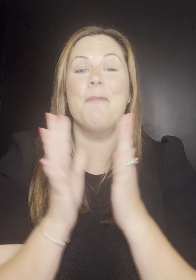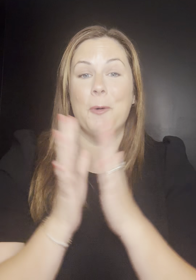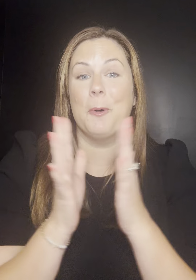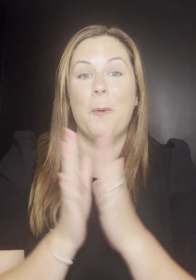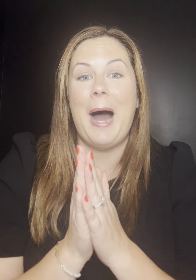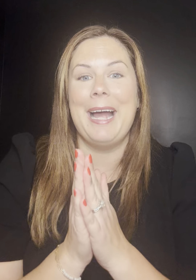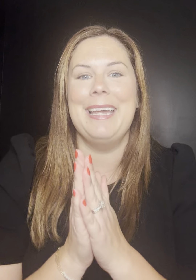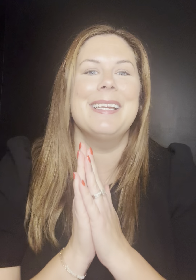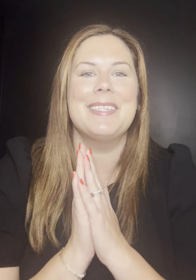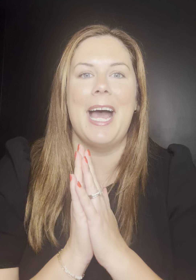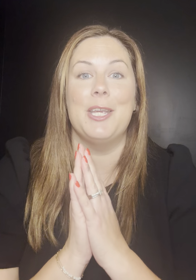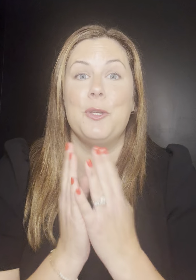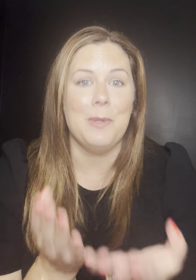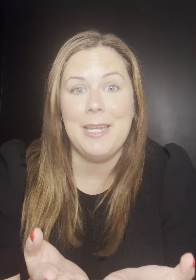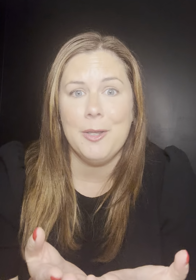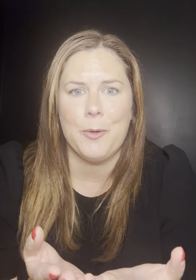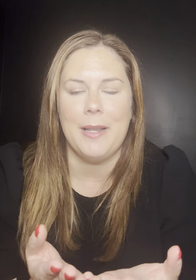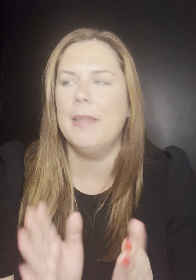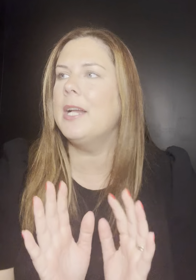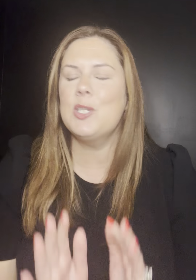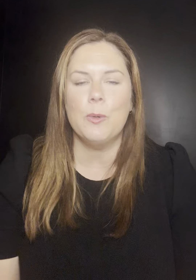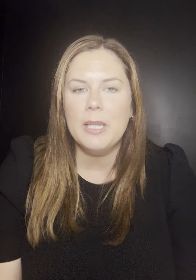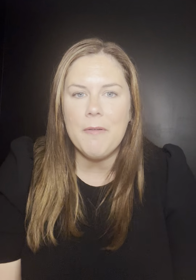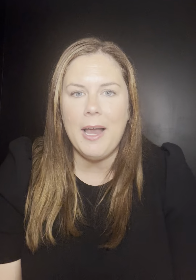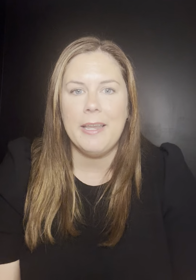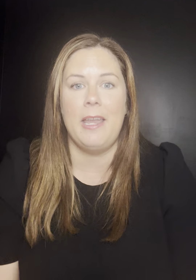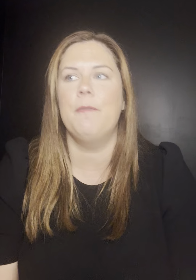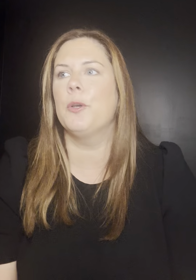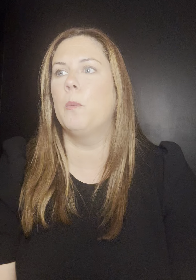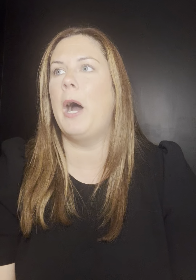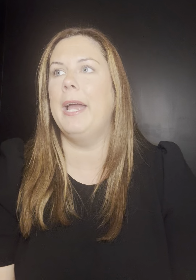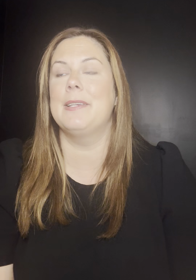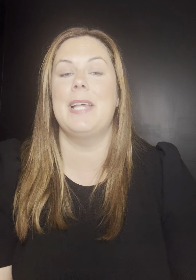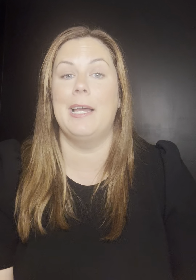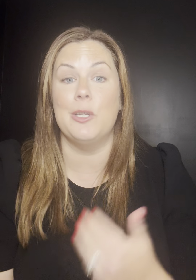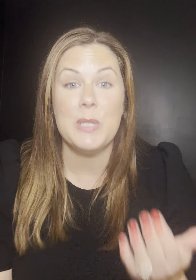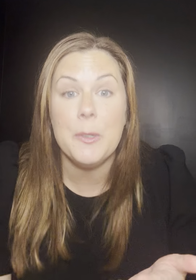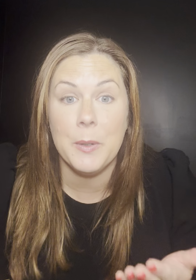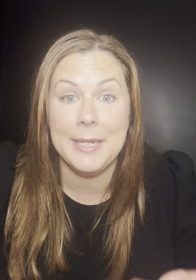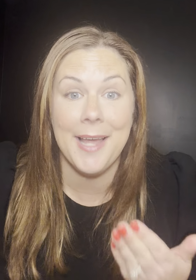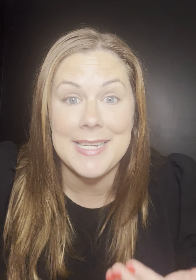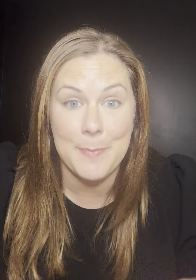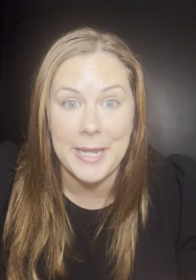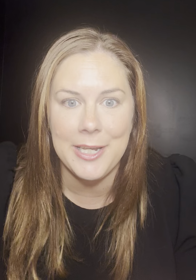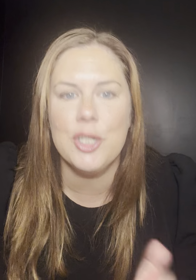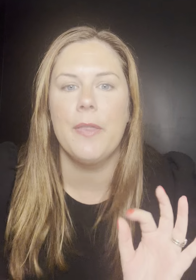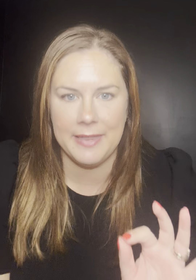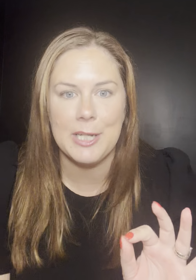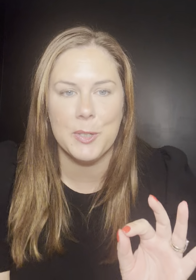your why is that you needed the credit, that's totally fine. If your why is that you didn't really like Spanish, that's